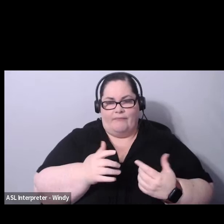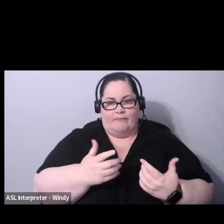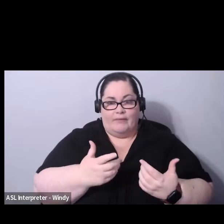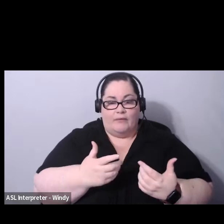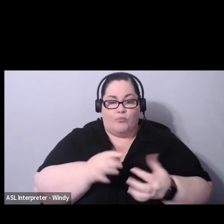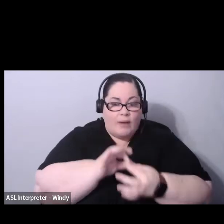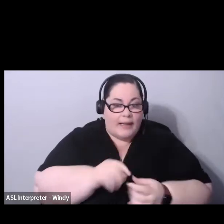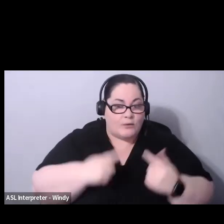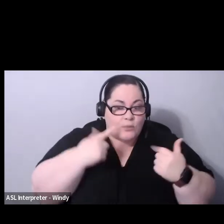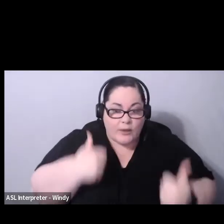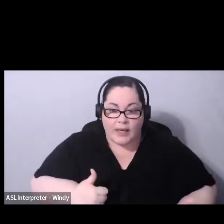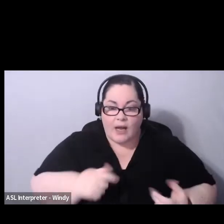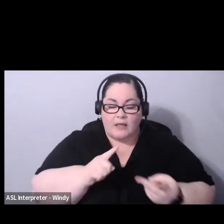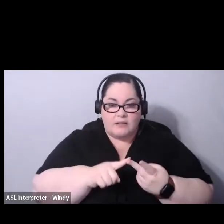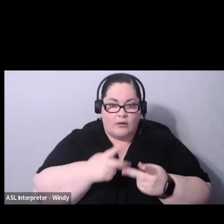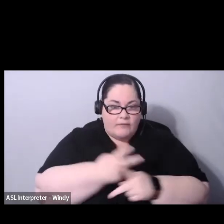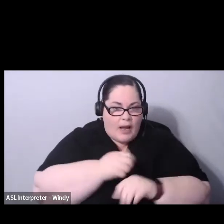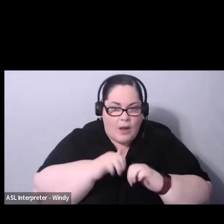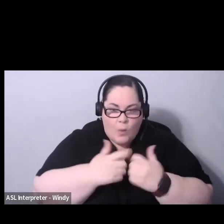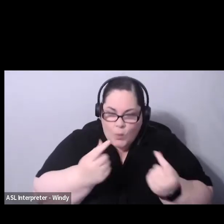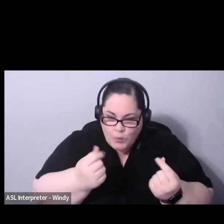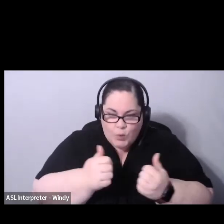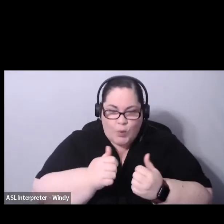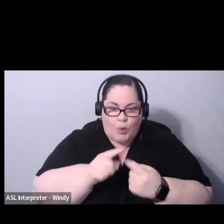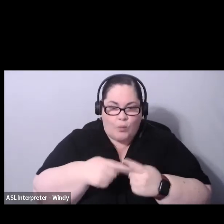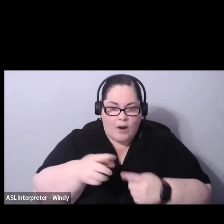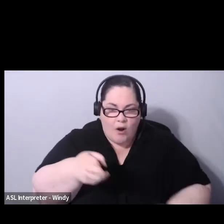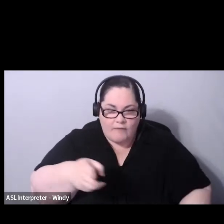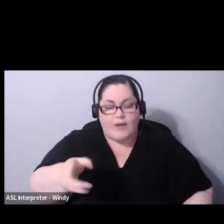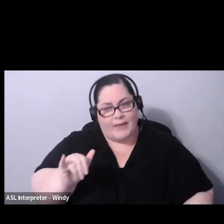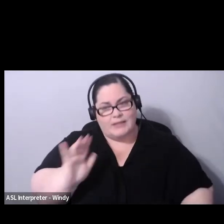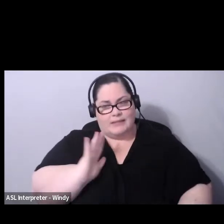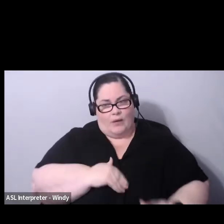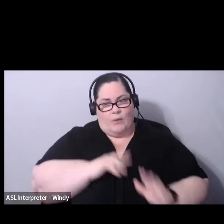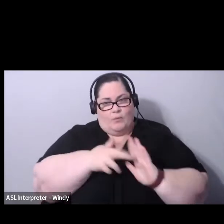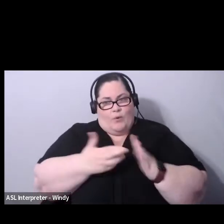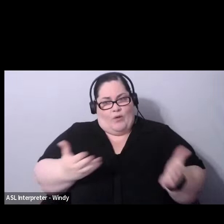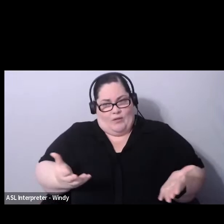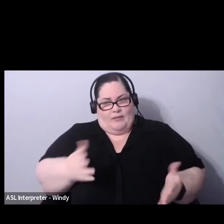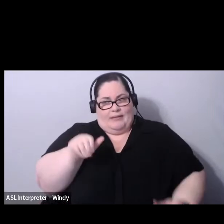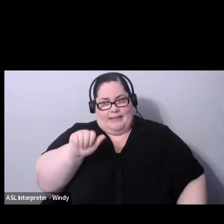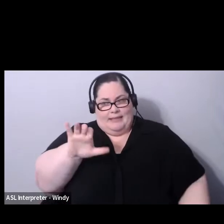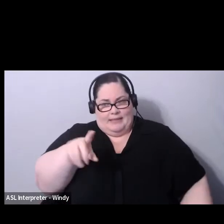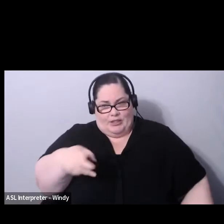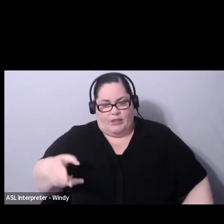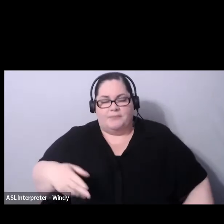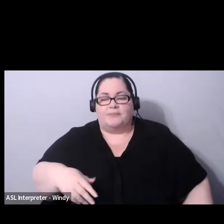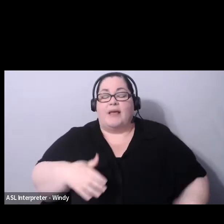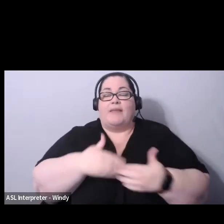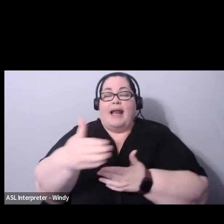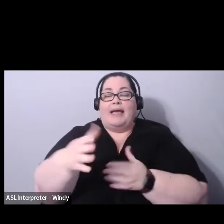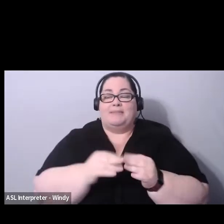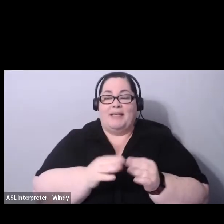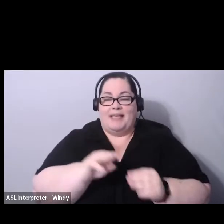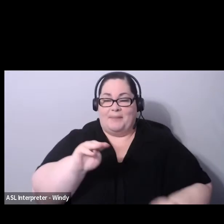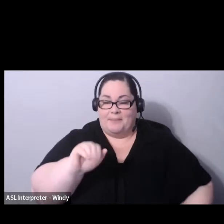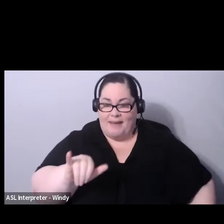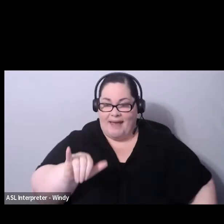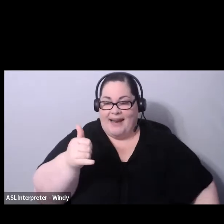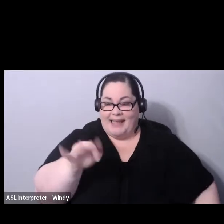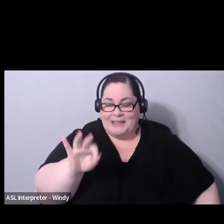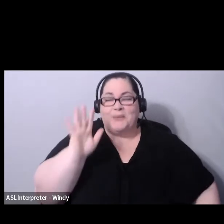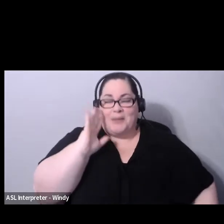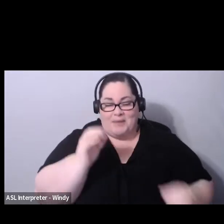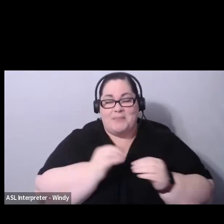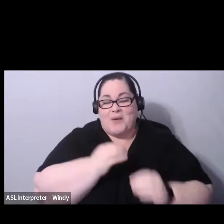for at the Commission. So our next meeting date is May 19th. It certainly will be a lot warmer. It's